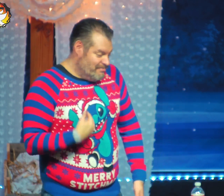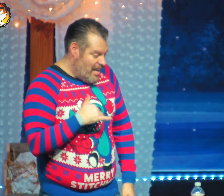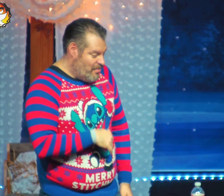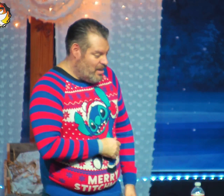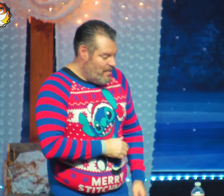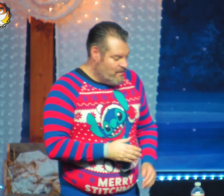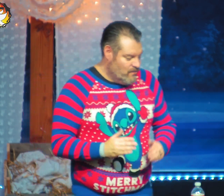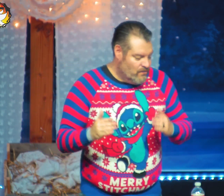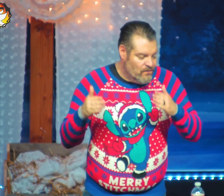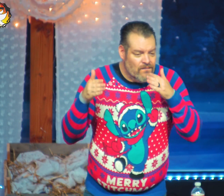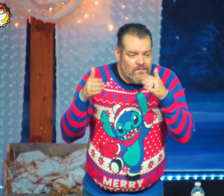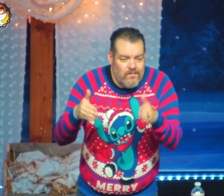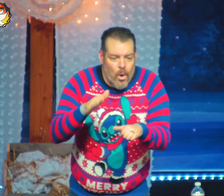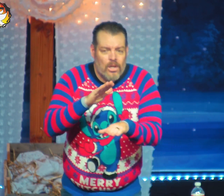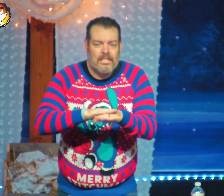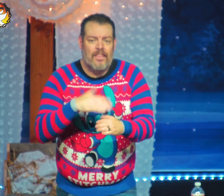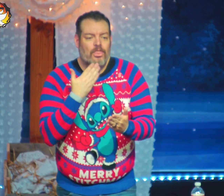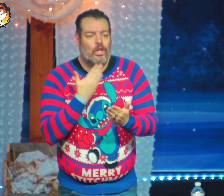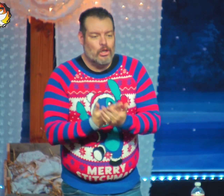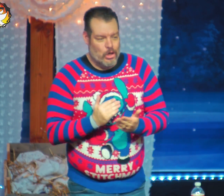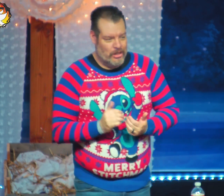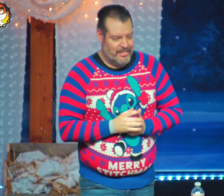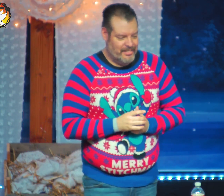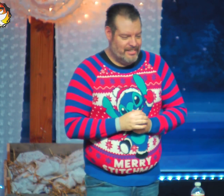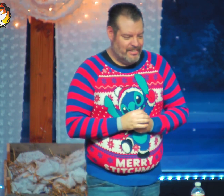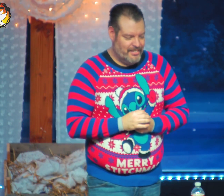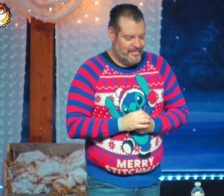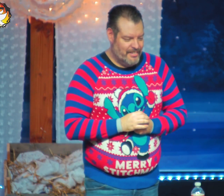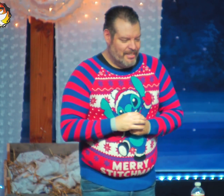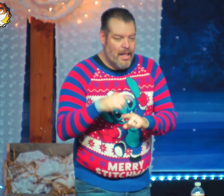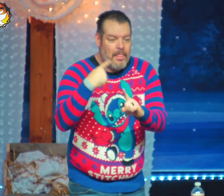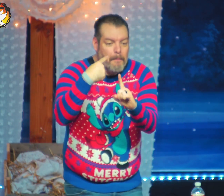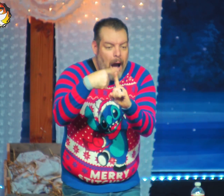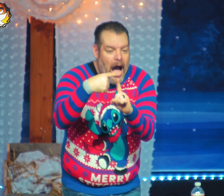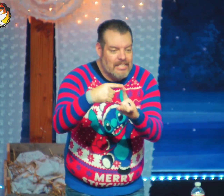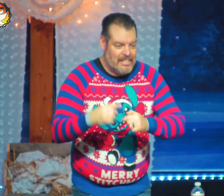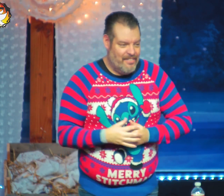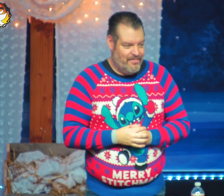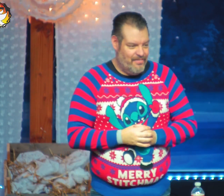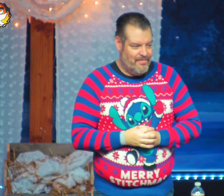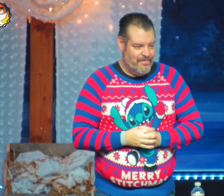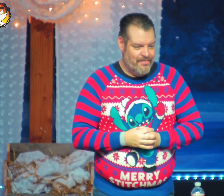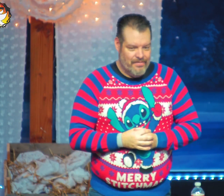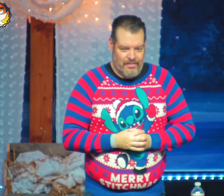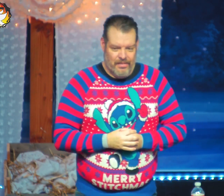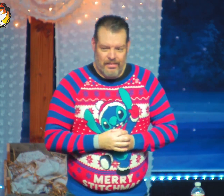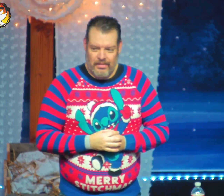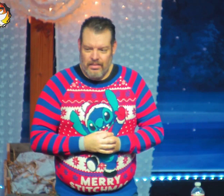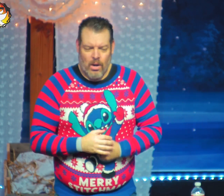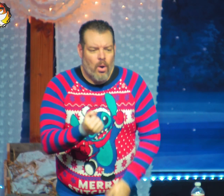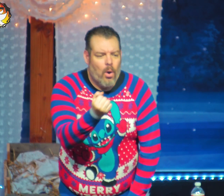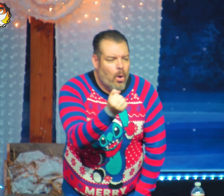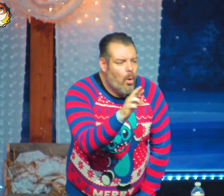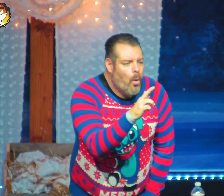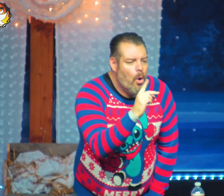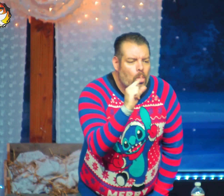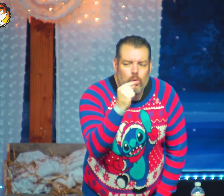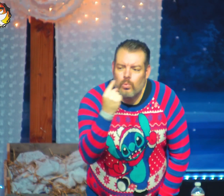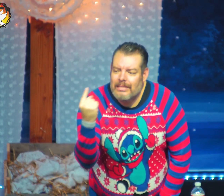life changes when you do that. When you're able to let go and just give it to God. Give him